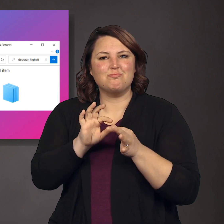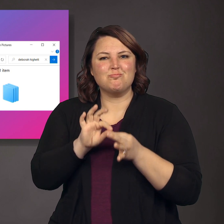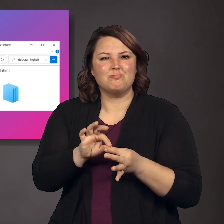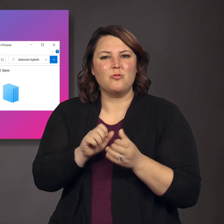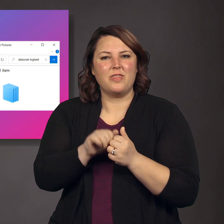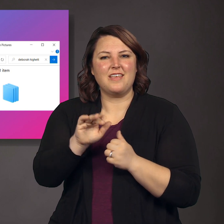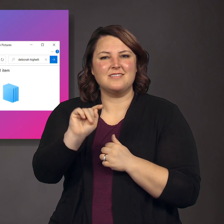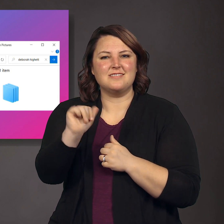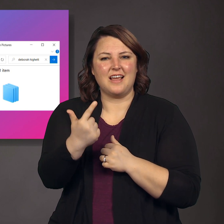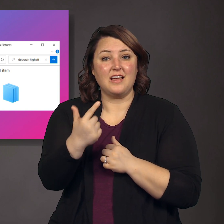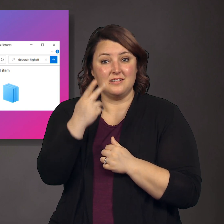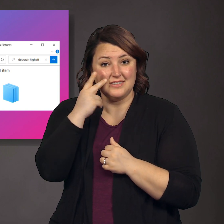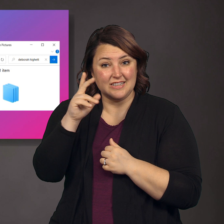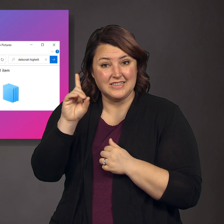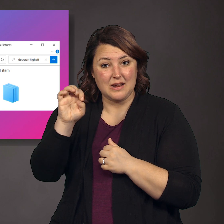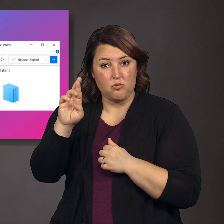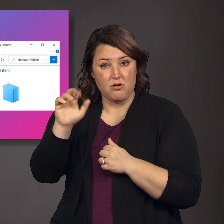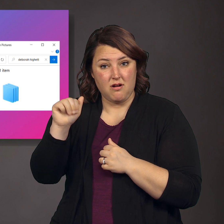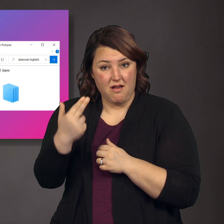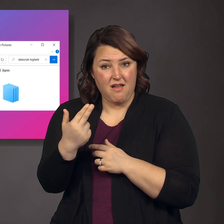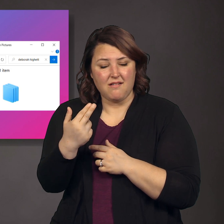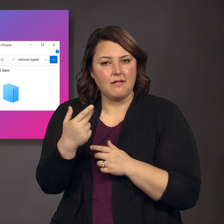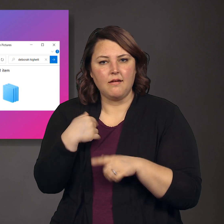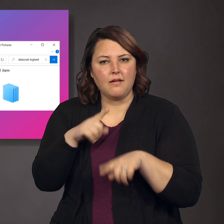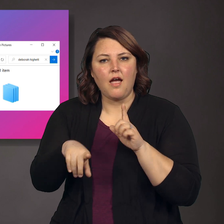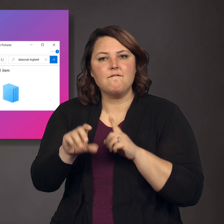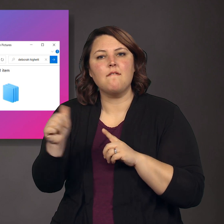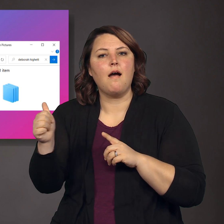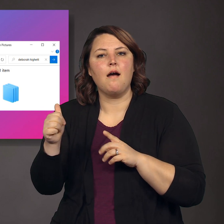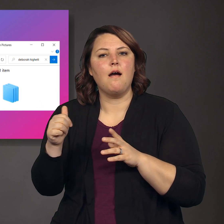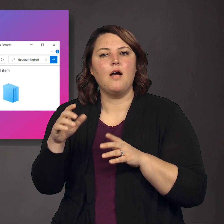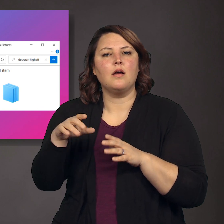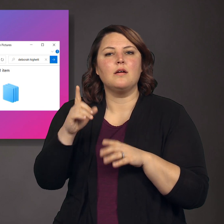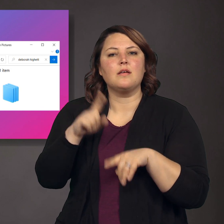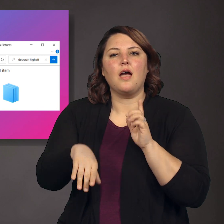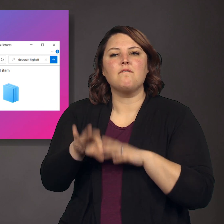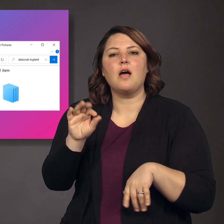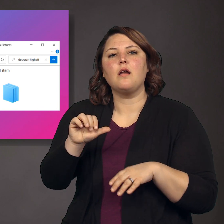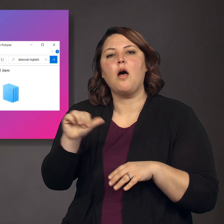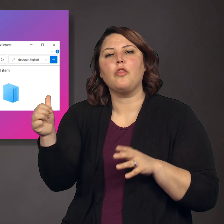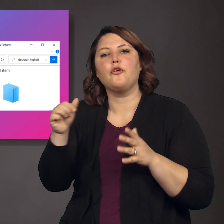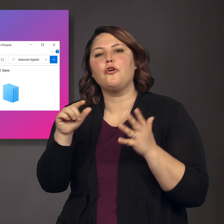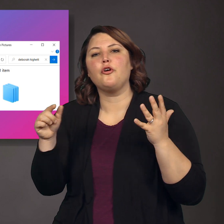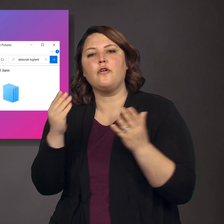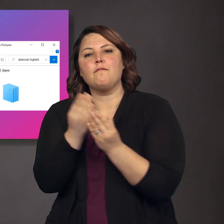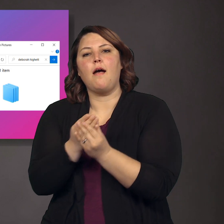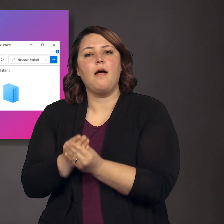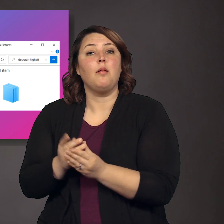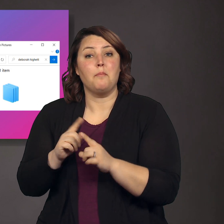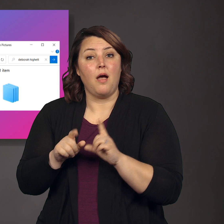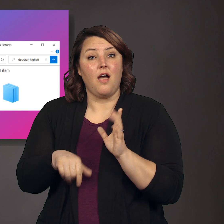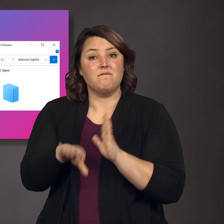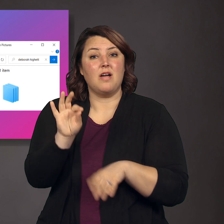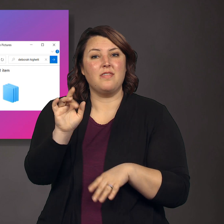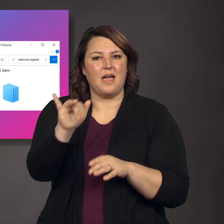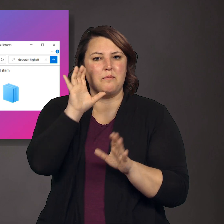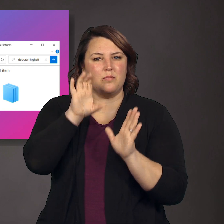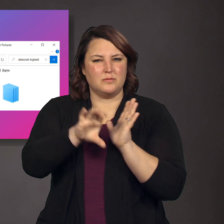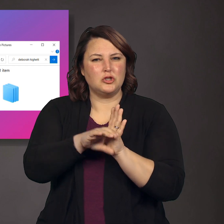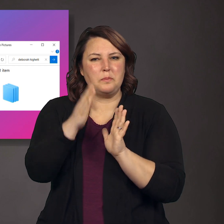name Deborah is not anywhere, and Hyatt is not anywhere in the file name, but it's come up with it anyway because I put a tag